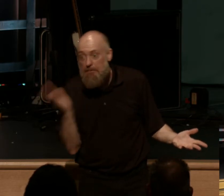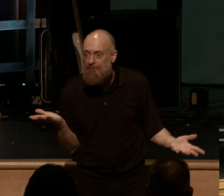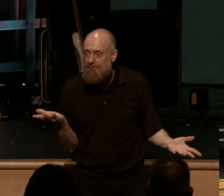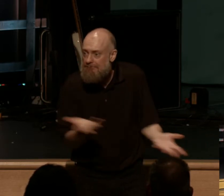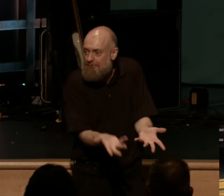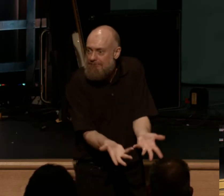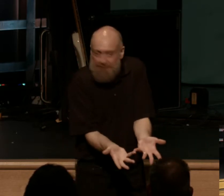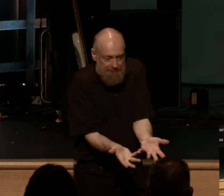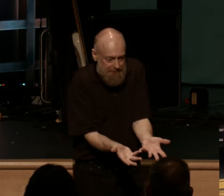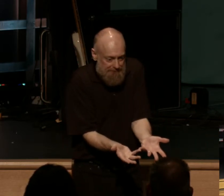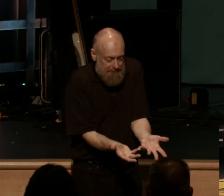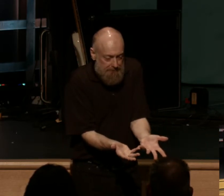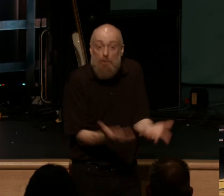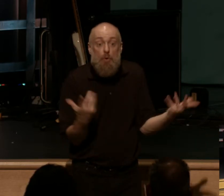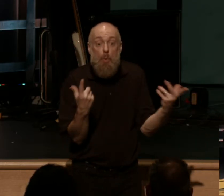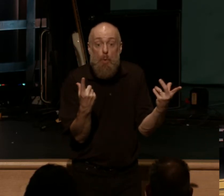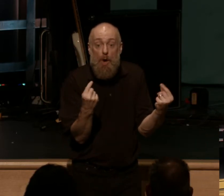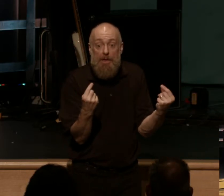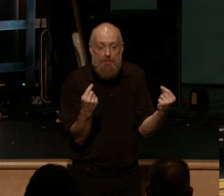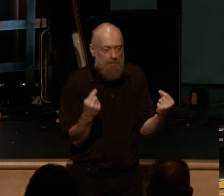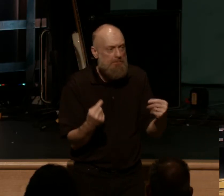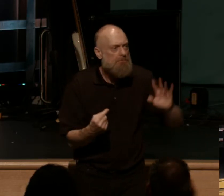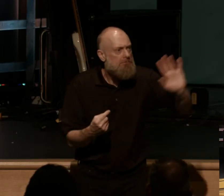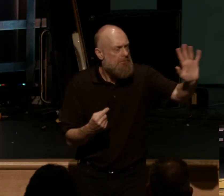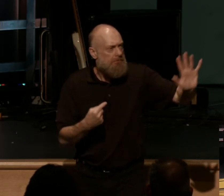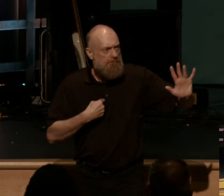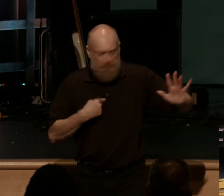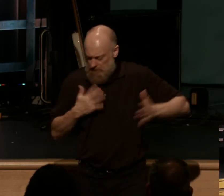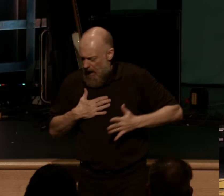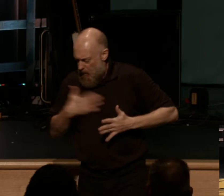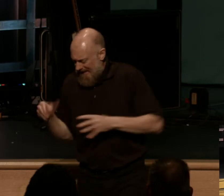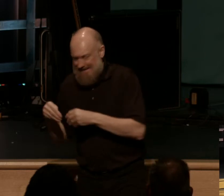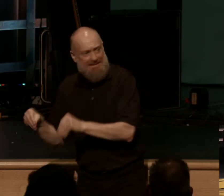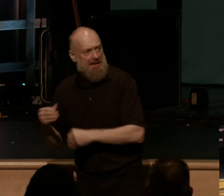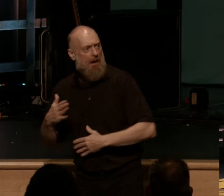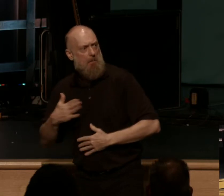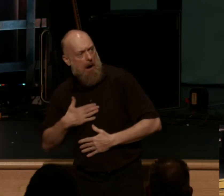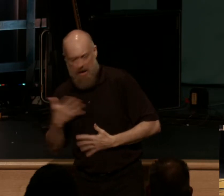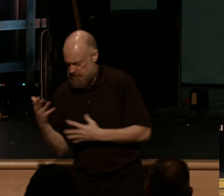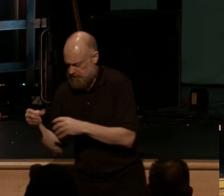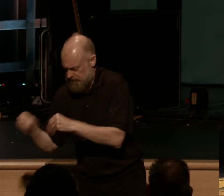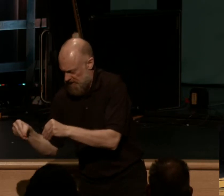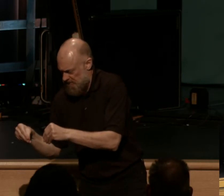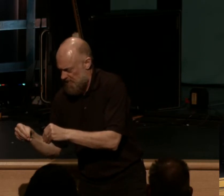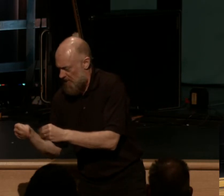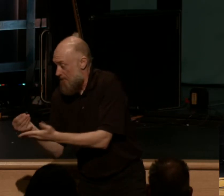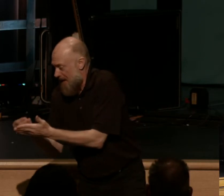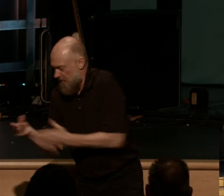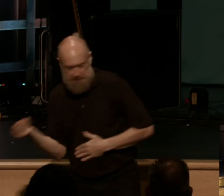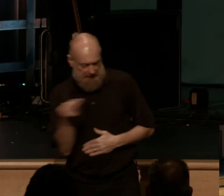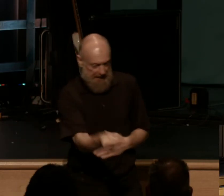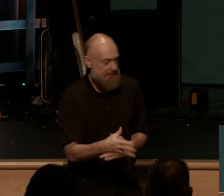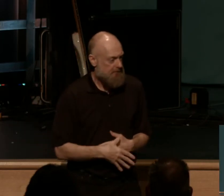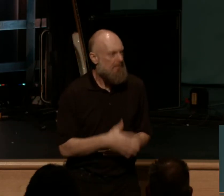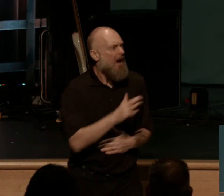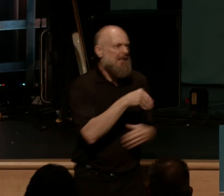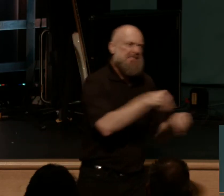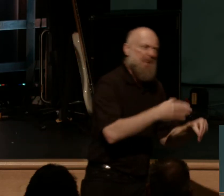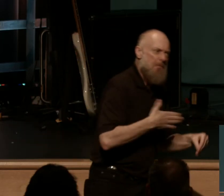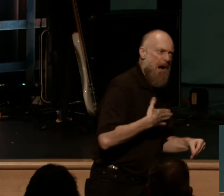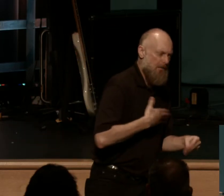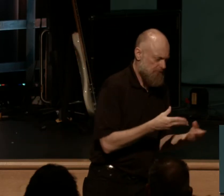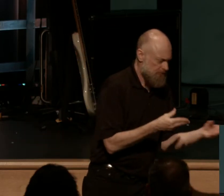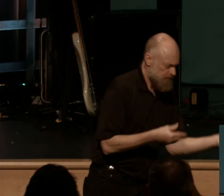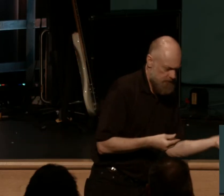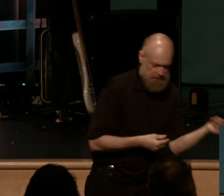of God begins to rally around and to sell and give. You have a very, very unique circumstance, again, of people being so exceedingly generous.